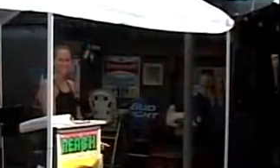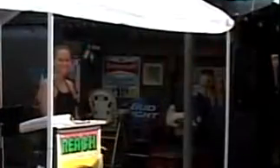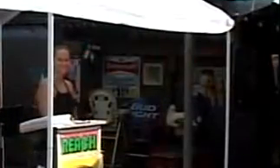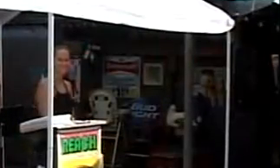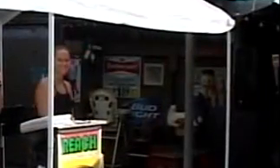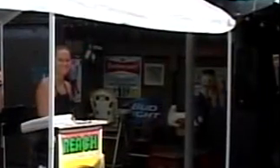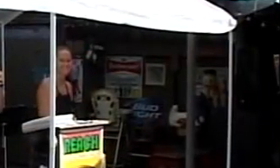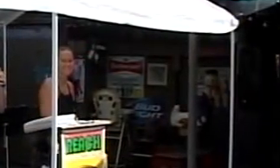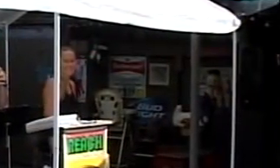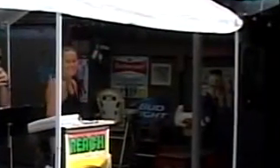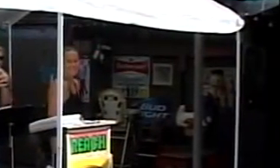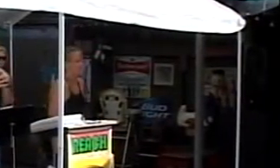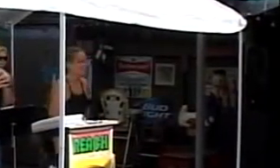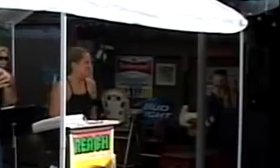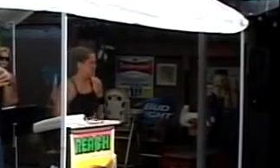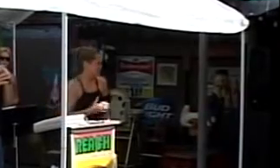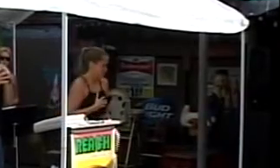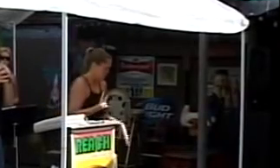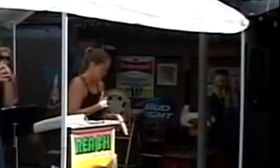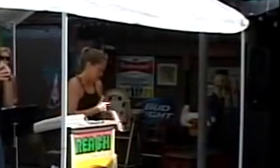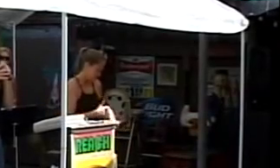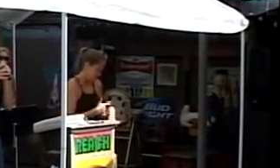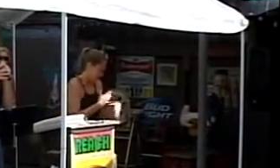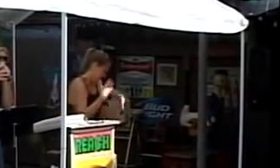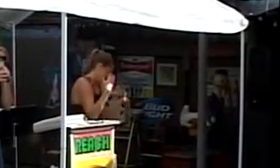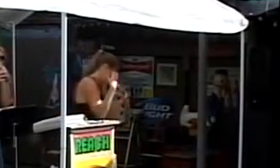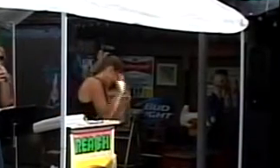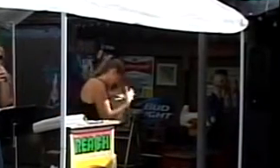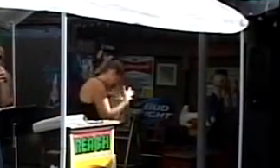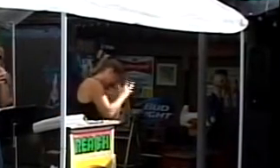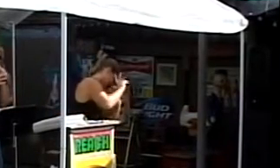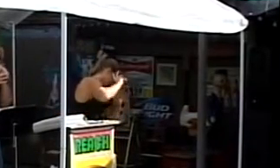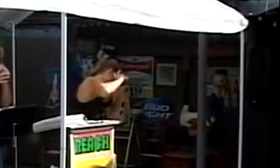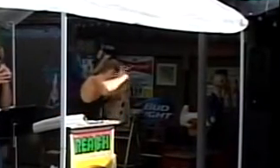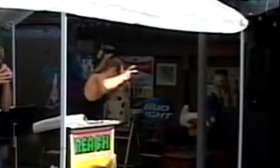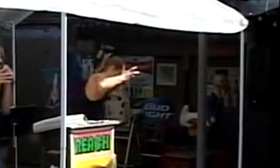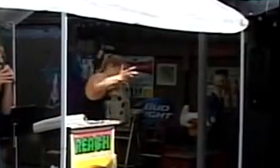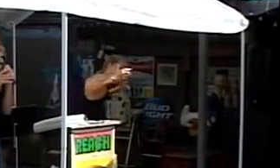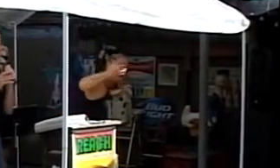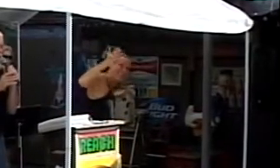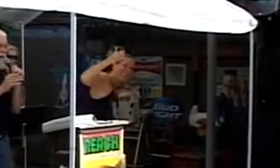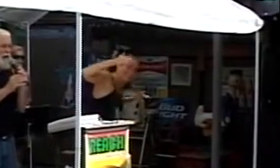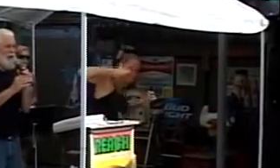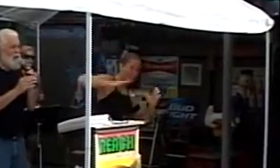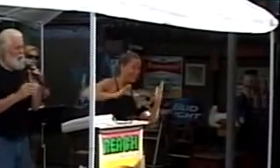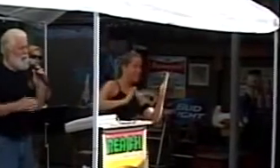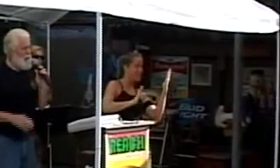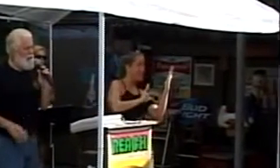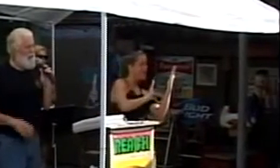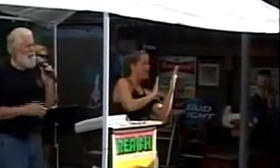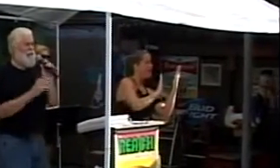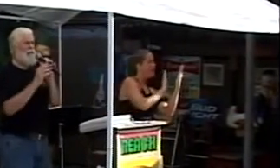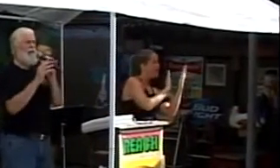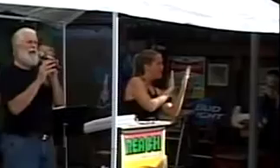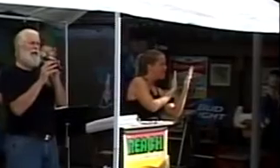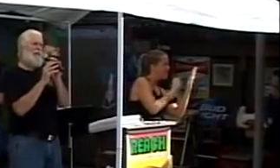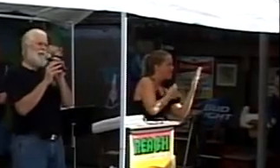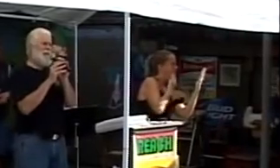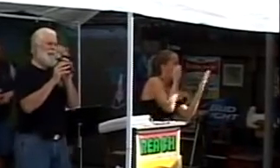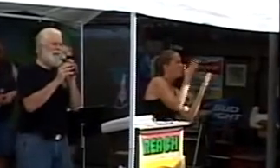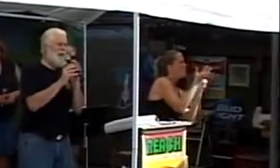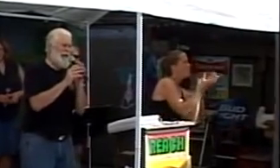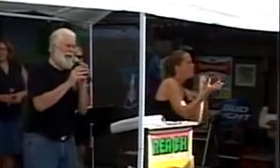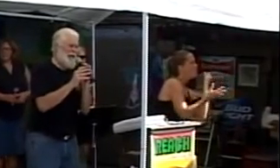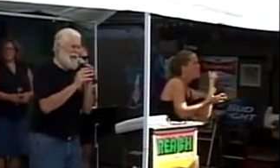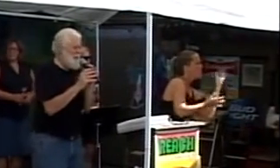And in my hour of darkness, he is standing right in front of me, speaking words